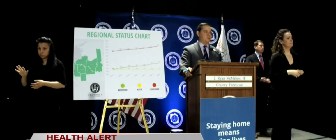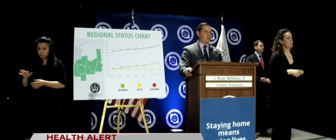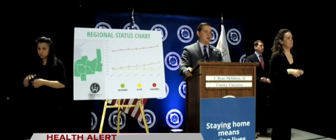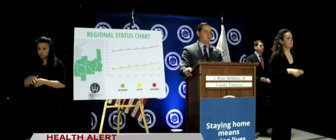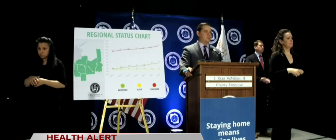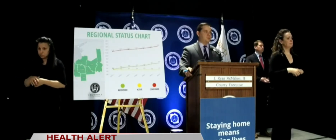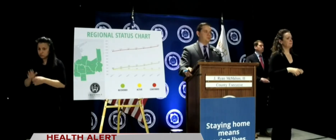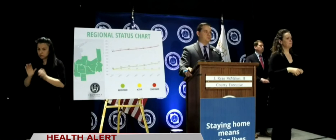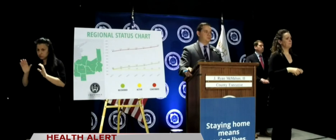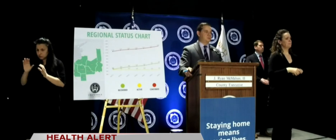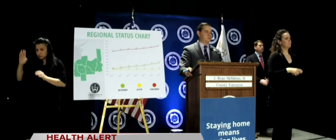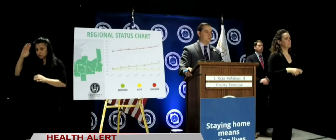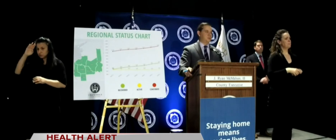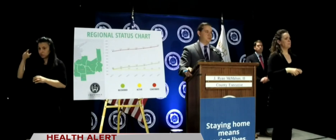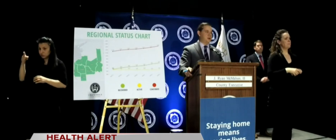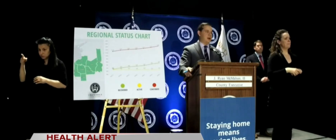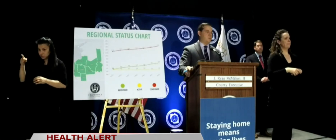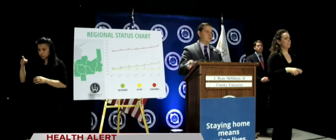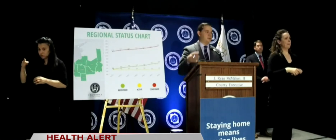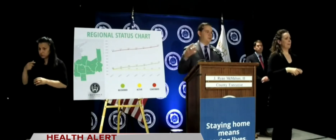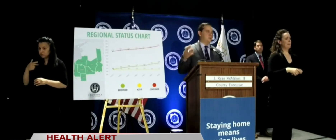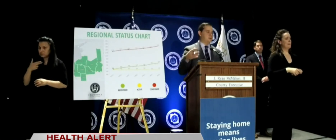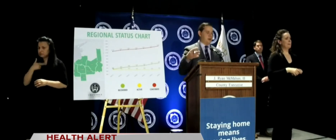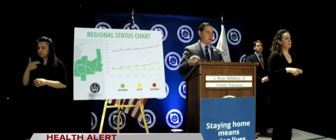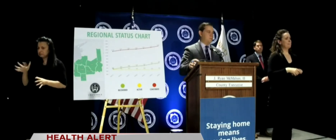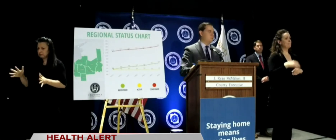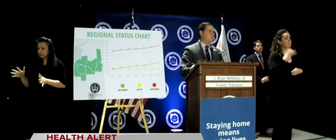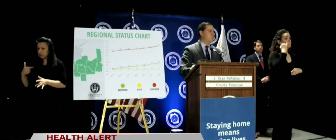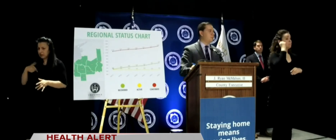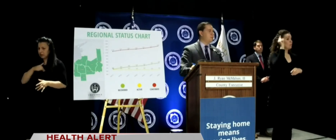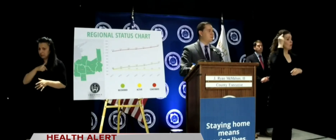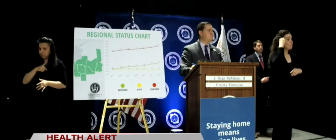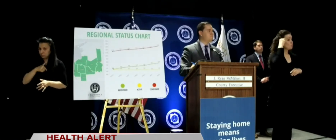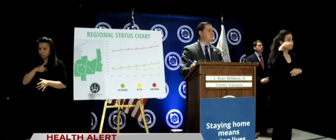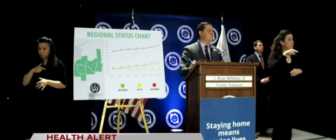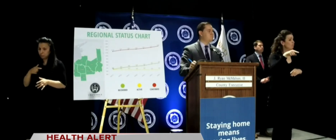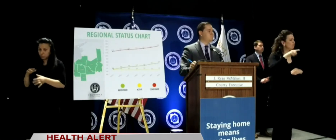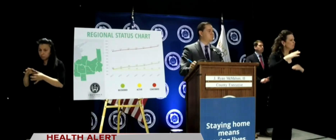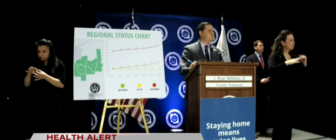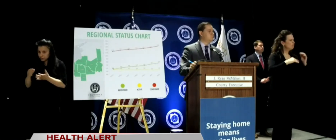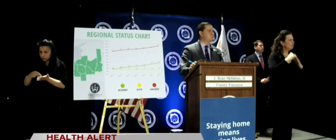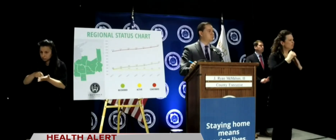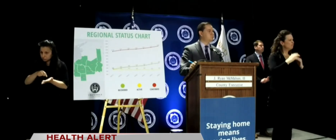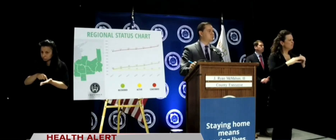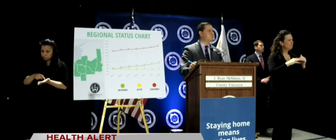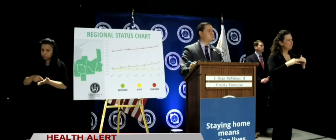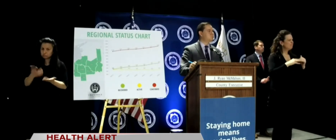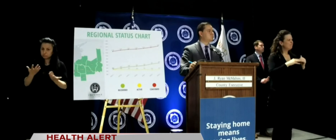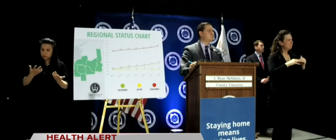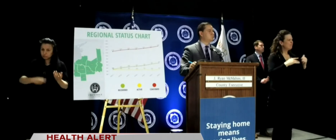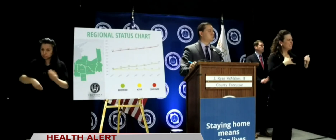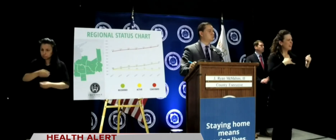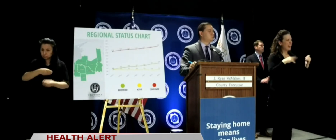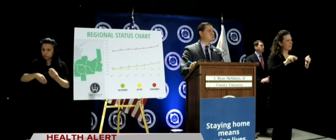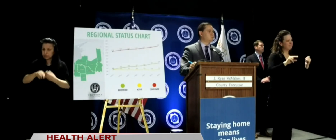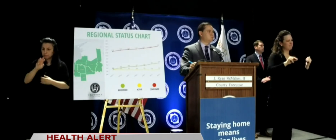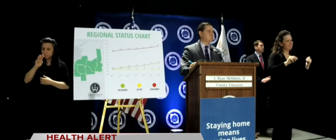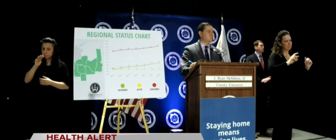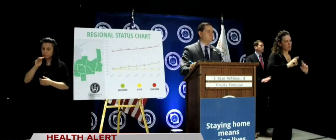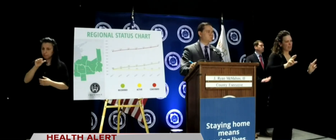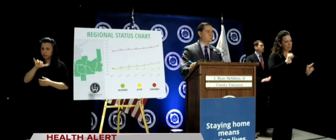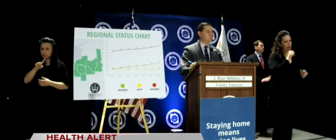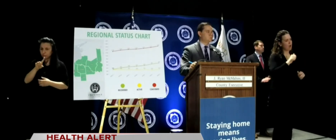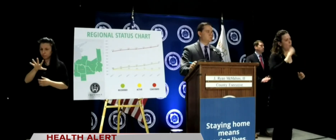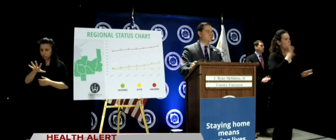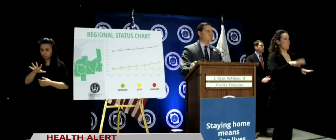the governor's not comfortable, the restart happens on their timeline. In talking about the regional approach